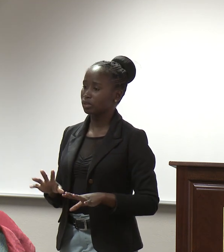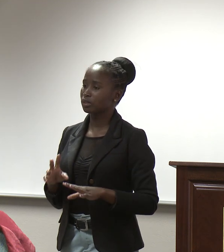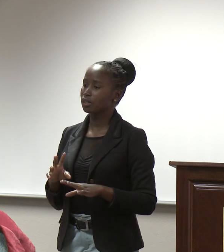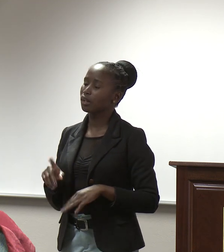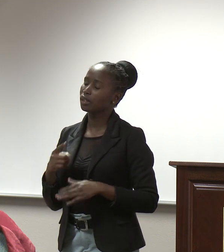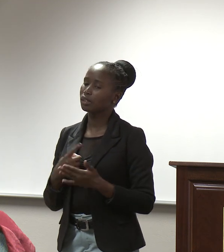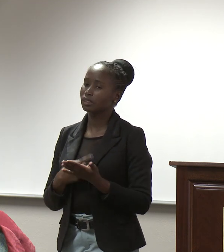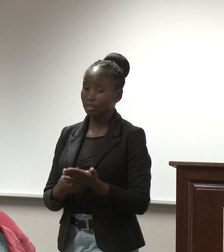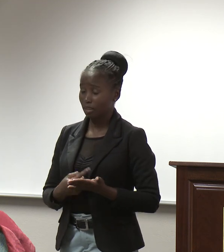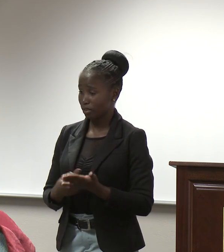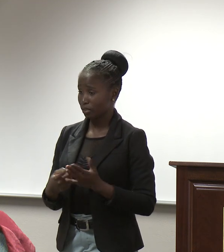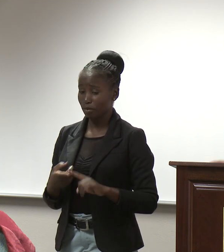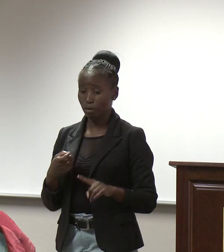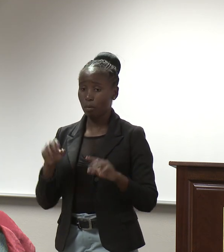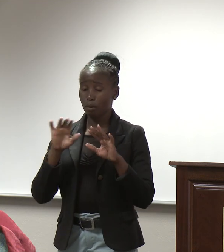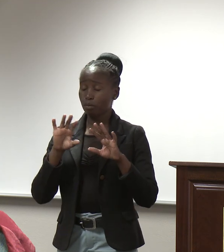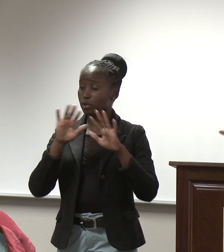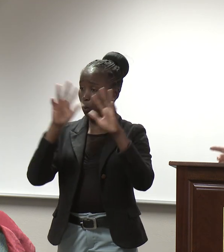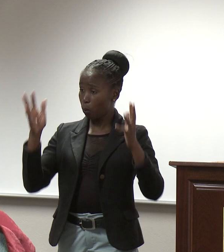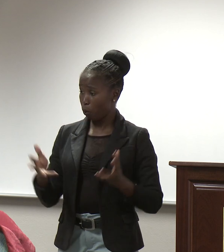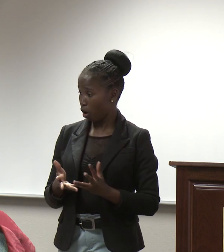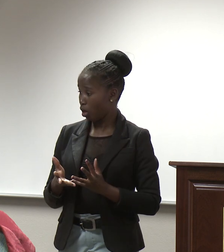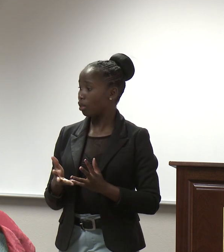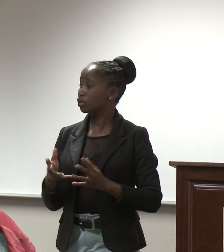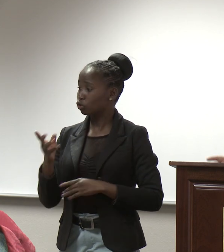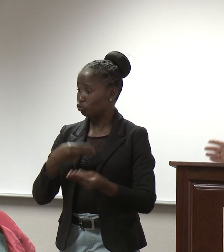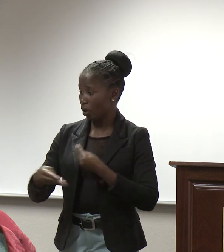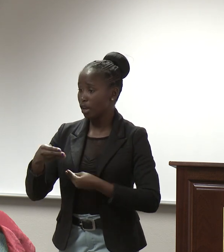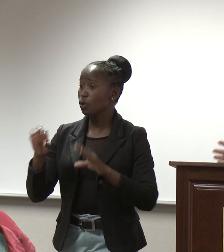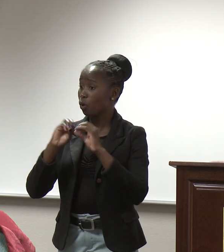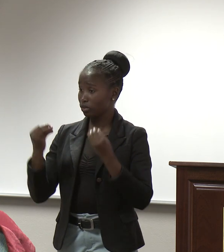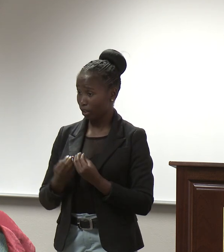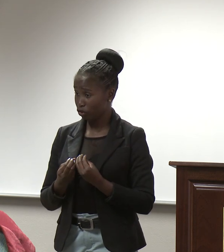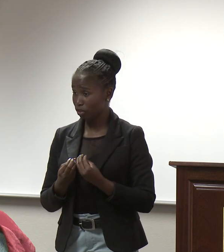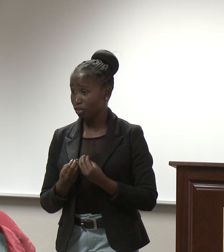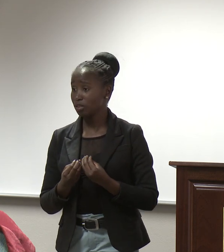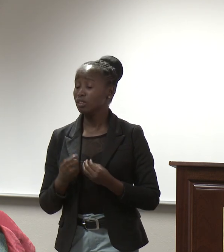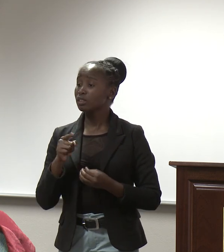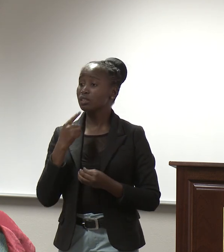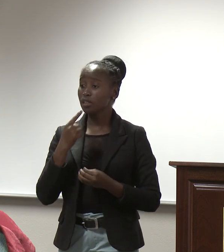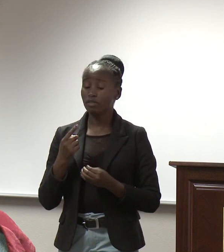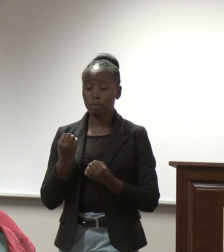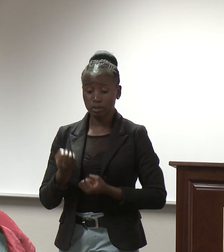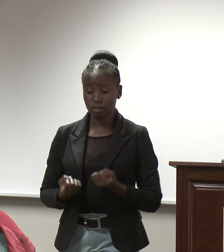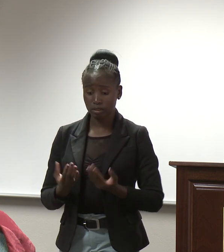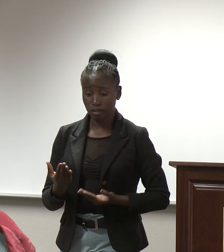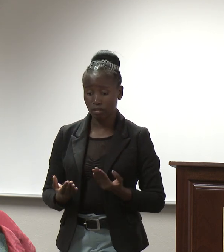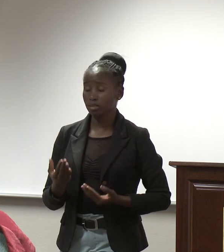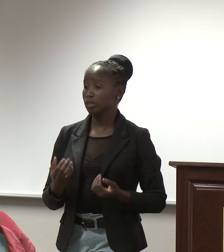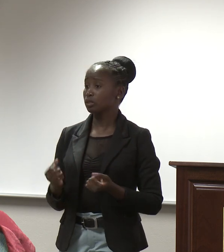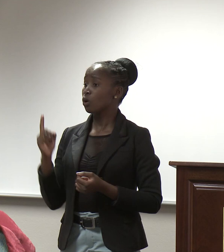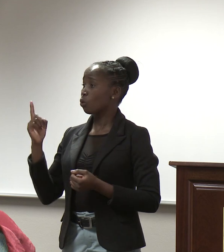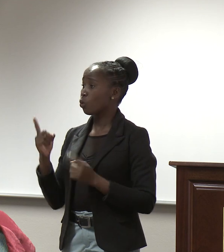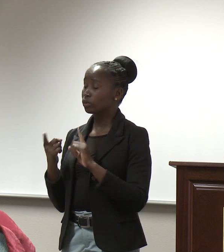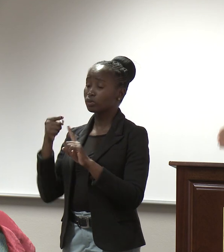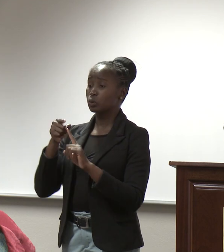in the World Trade Organization, is the procurement of services, is the liberalization of services, 12 services, one is